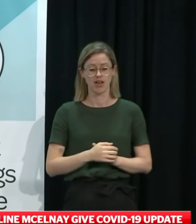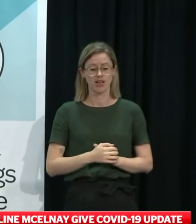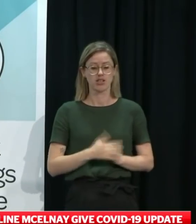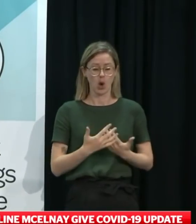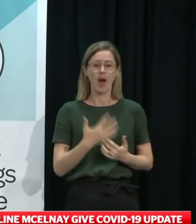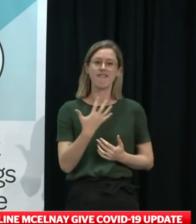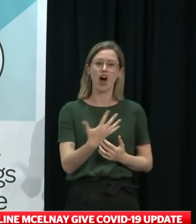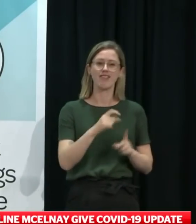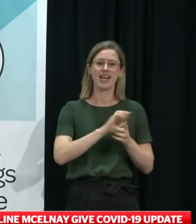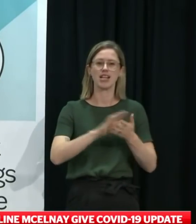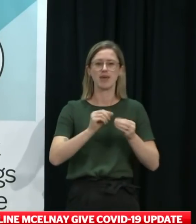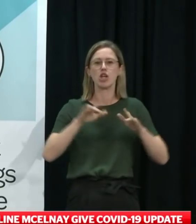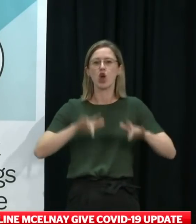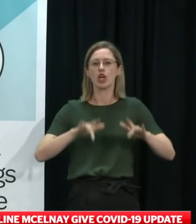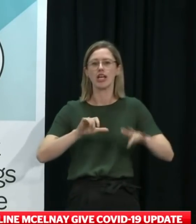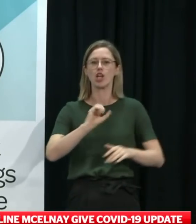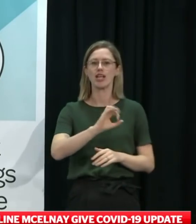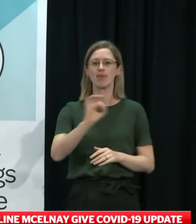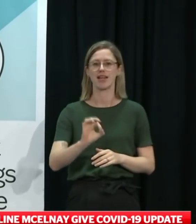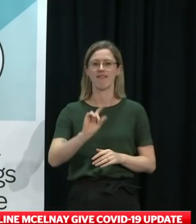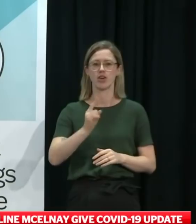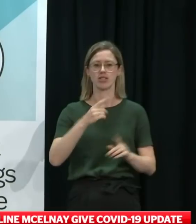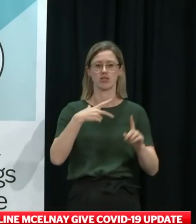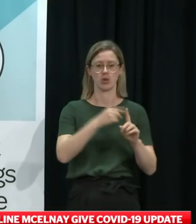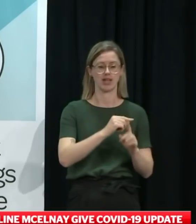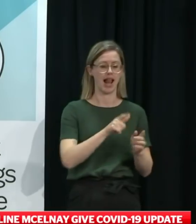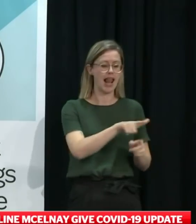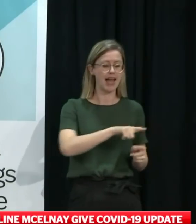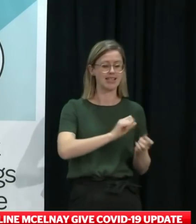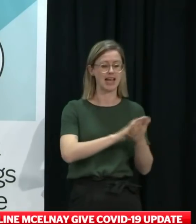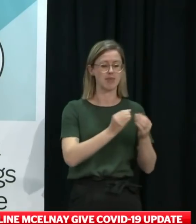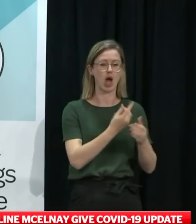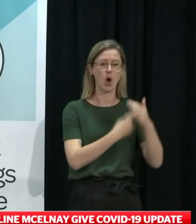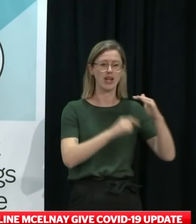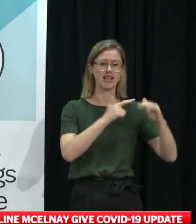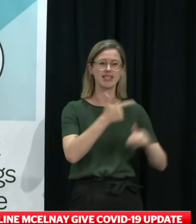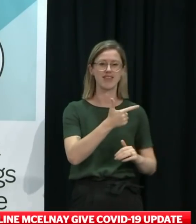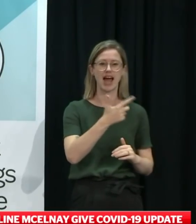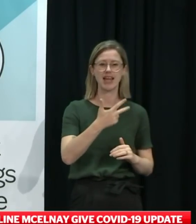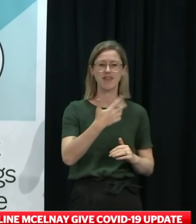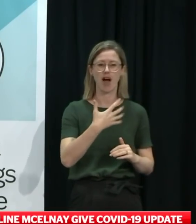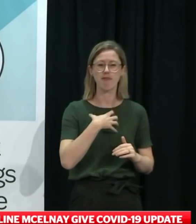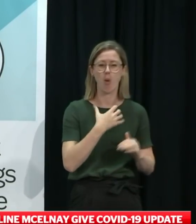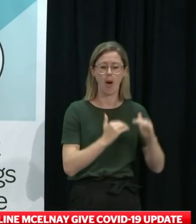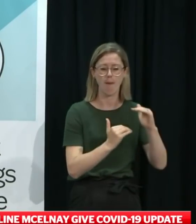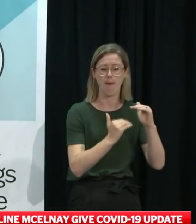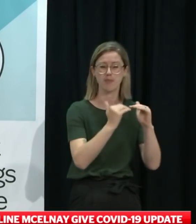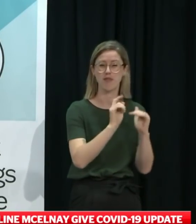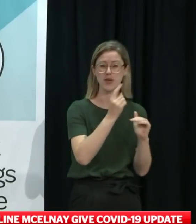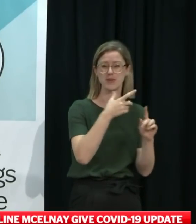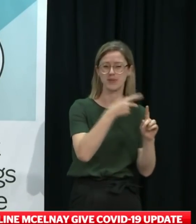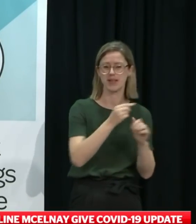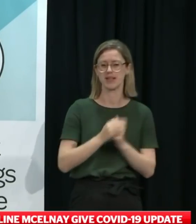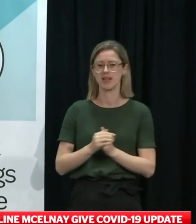DHBs still to reach 90% first dose, the Lakes DHB has just 785 more vaccinations to go, and the West